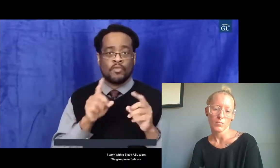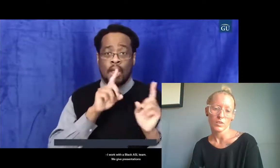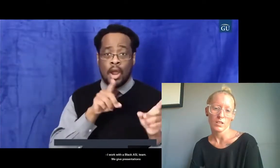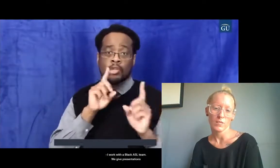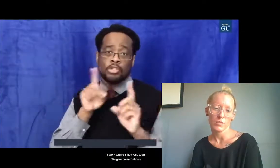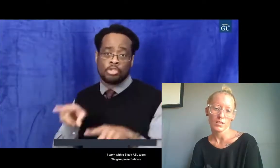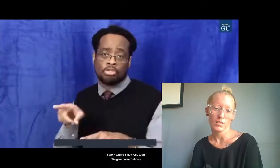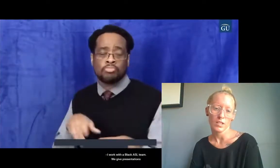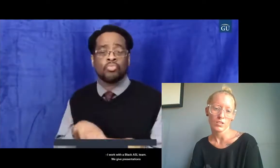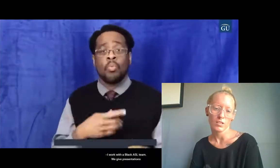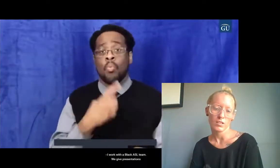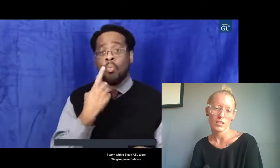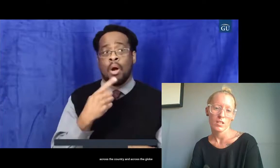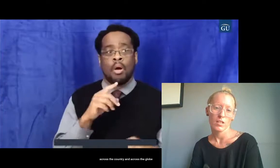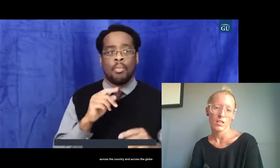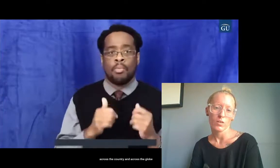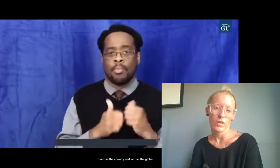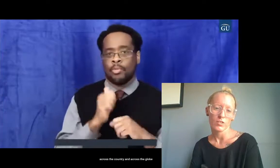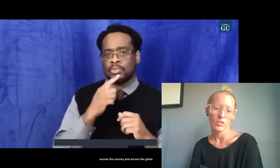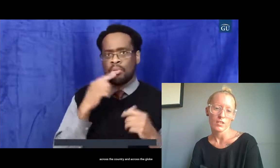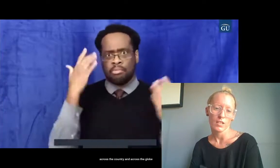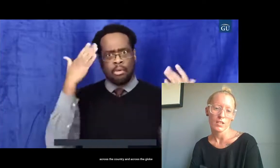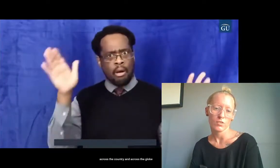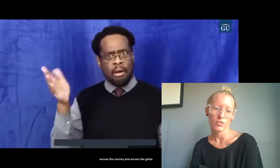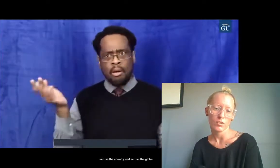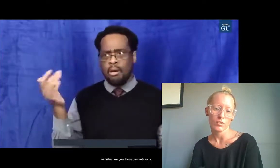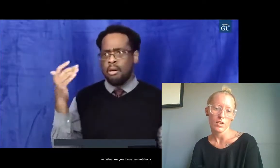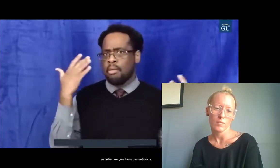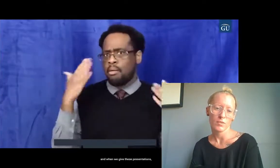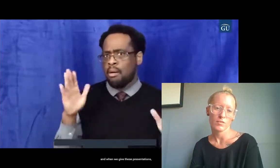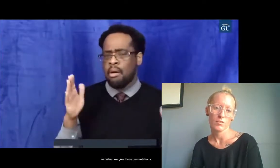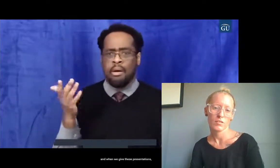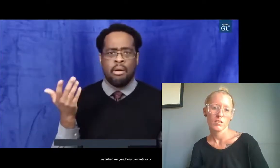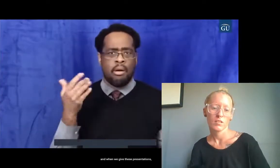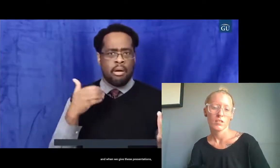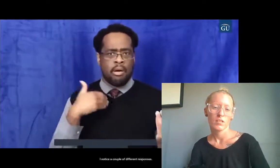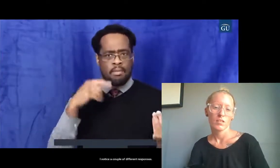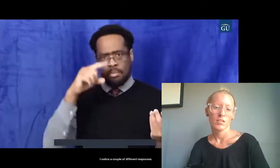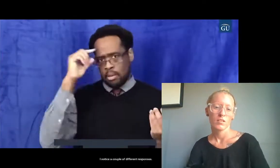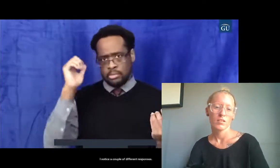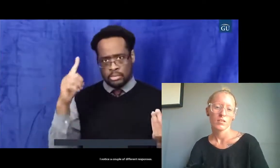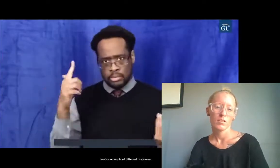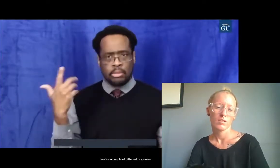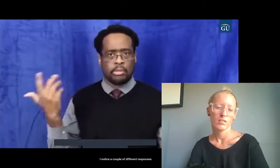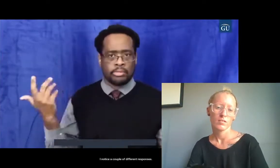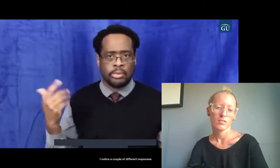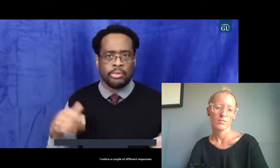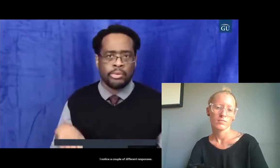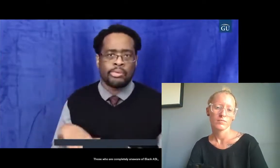ASL team, we give presentations and questions and answer workshops